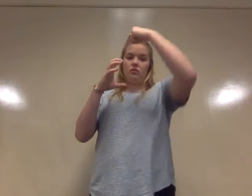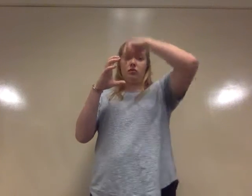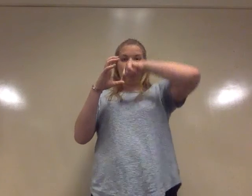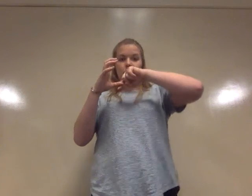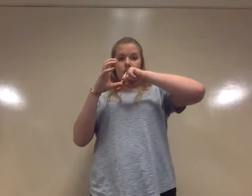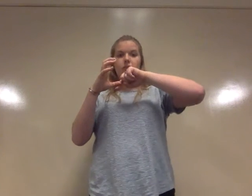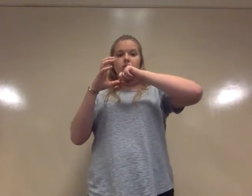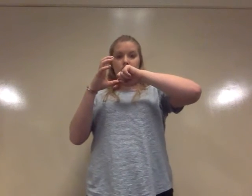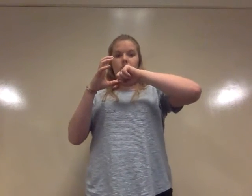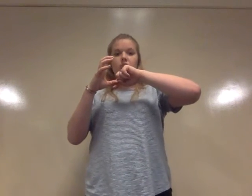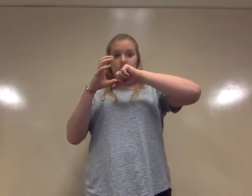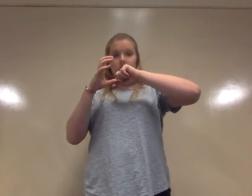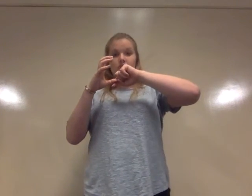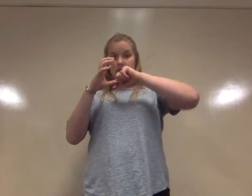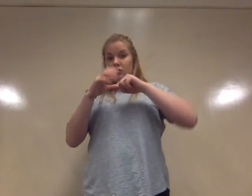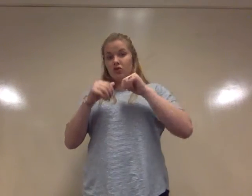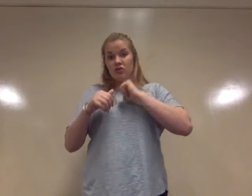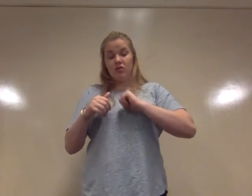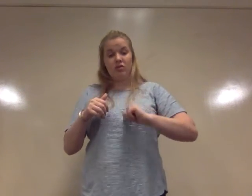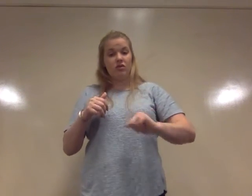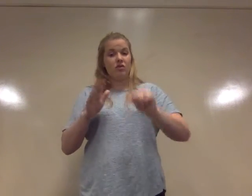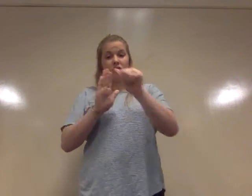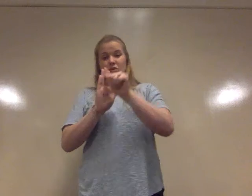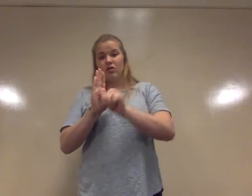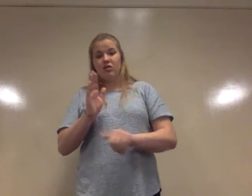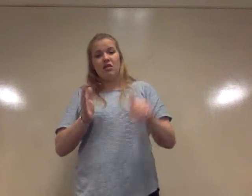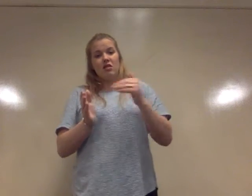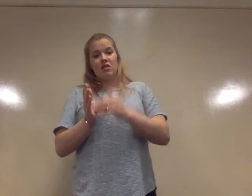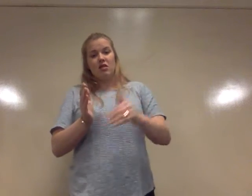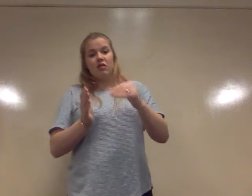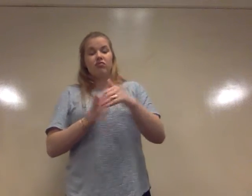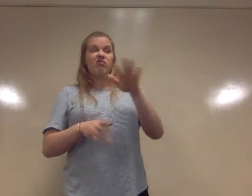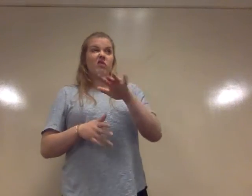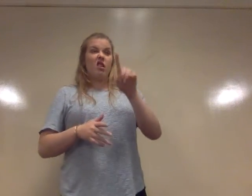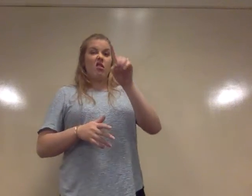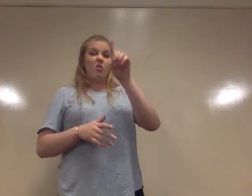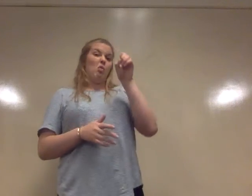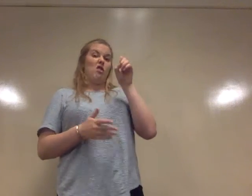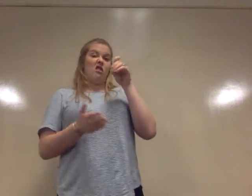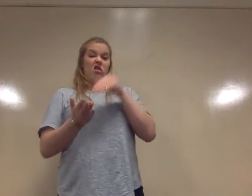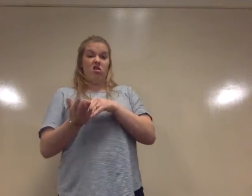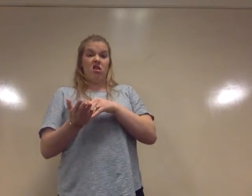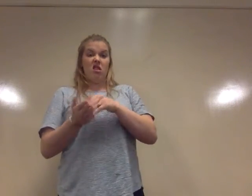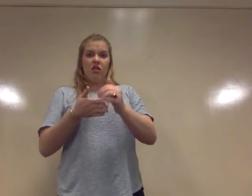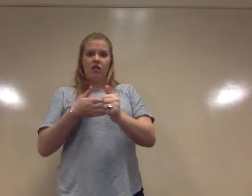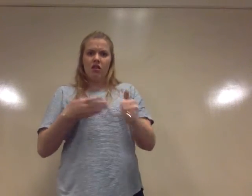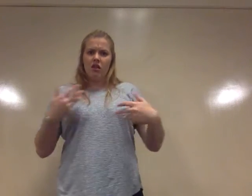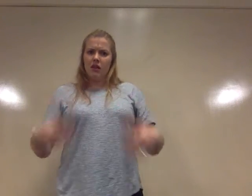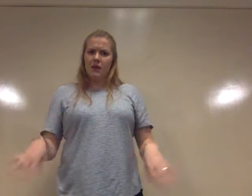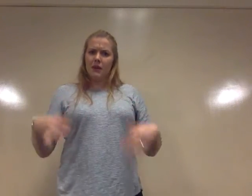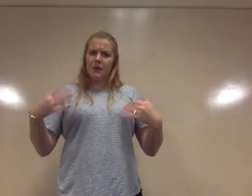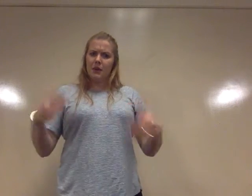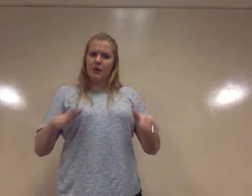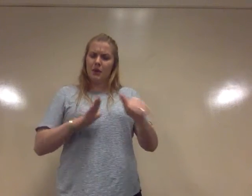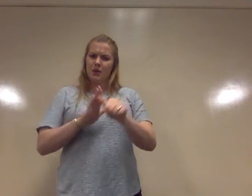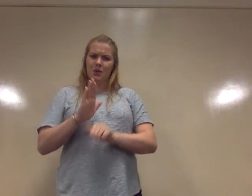heart bypass surgery, costing around $100,000 apiece. These operations alone constitute a staggering total